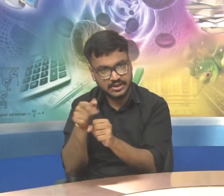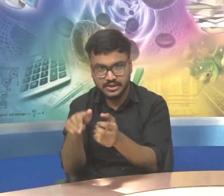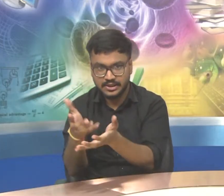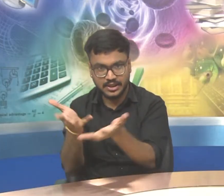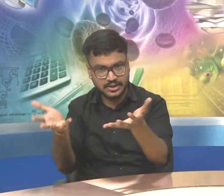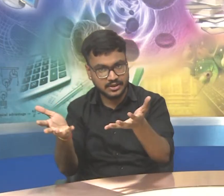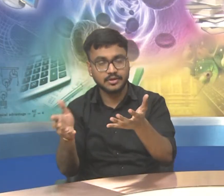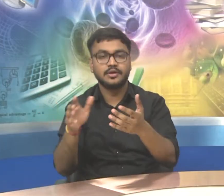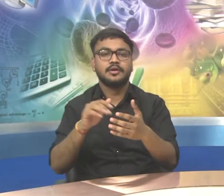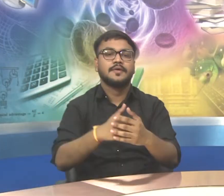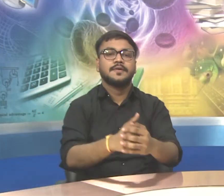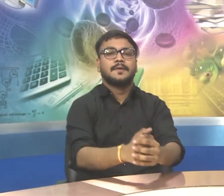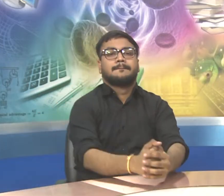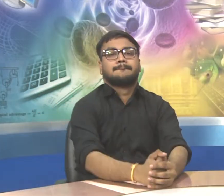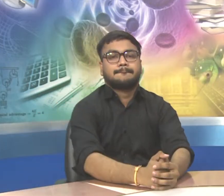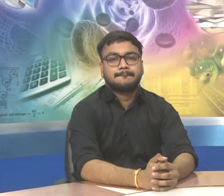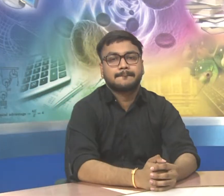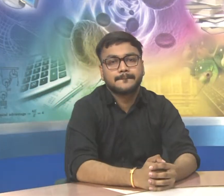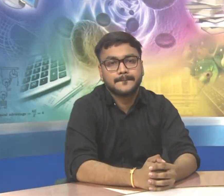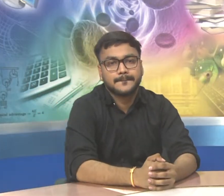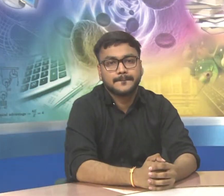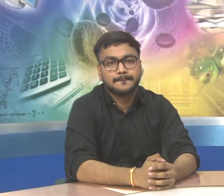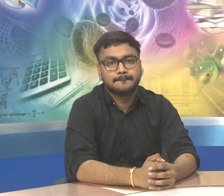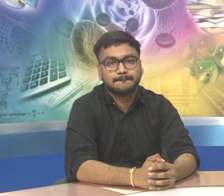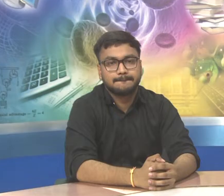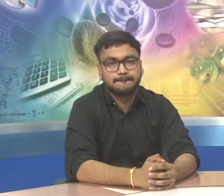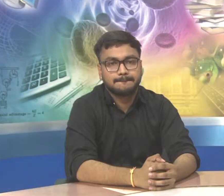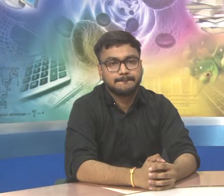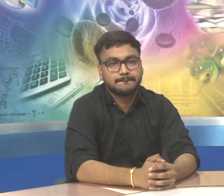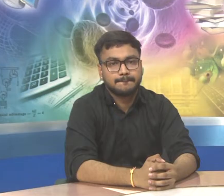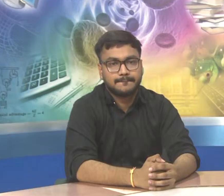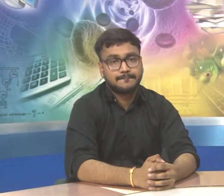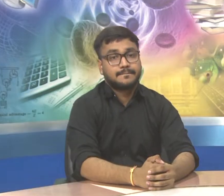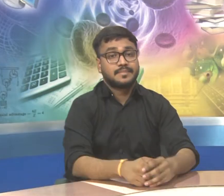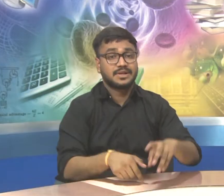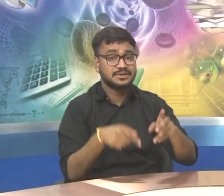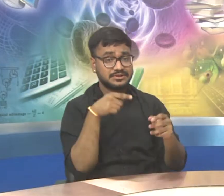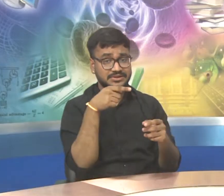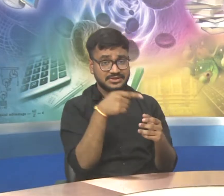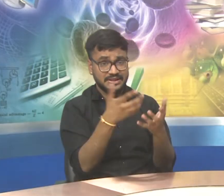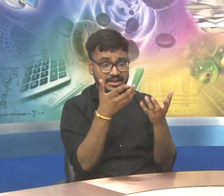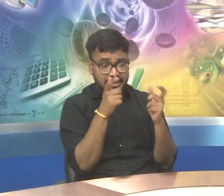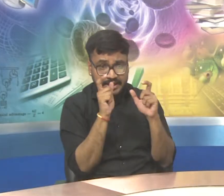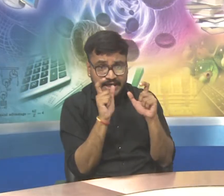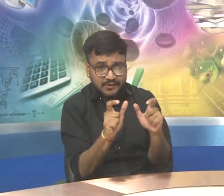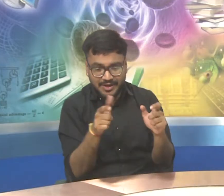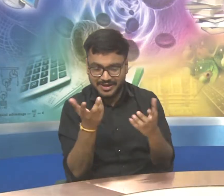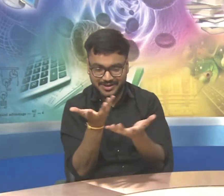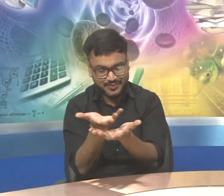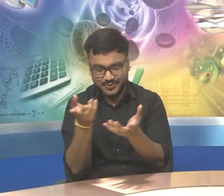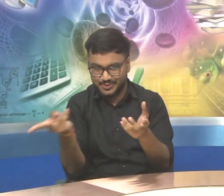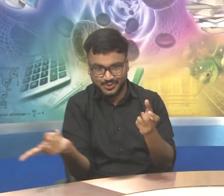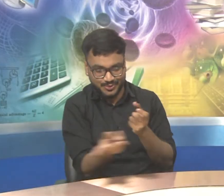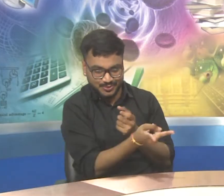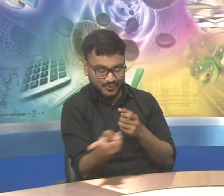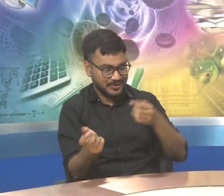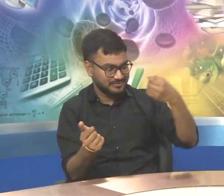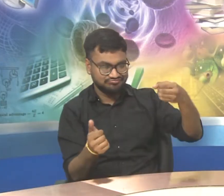Weigh out 10 gram of sodium chloride, which is the solute, and now